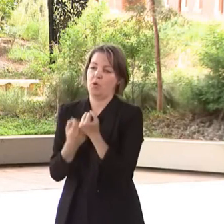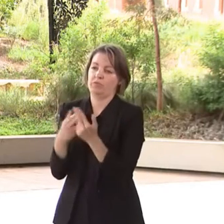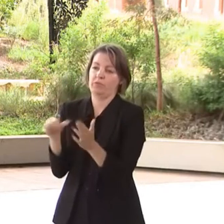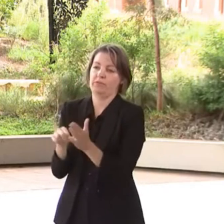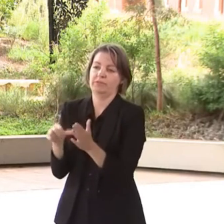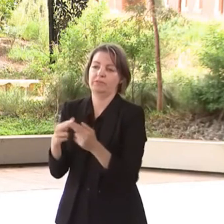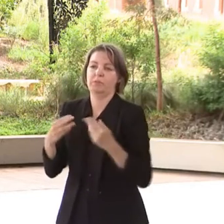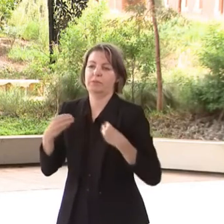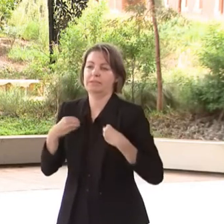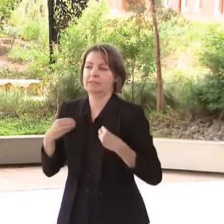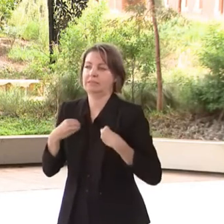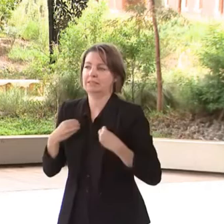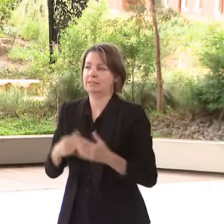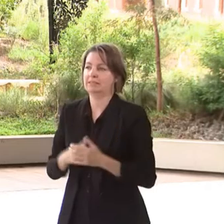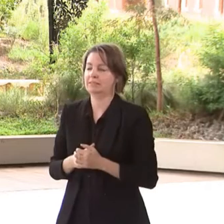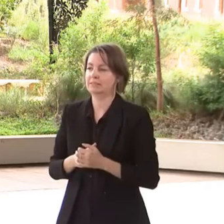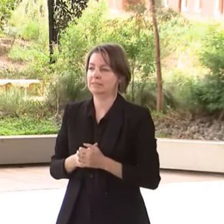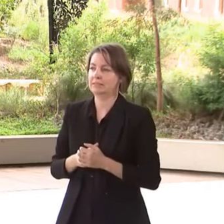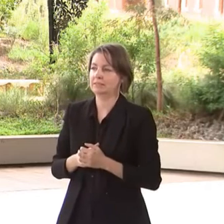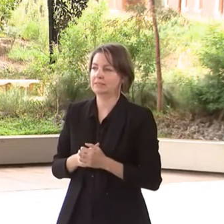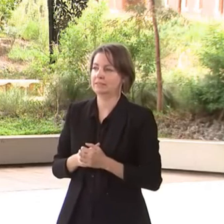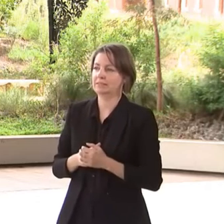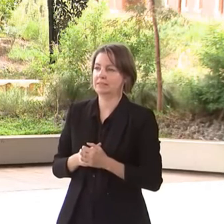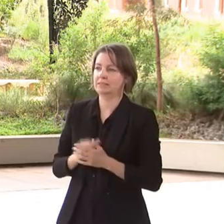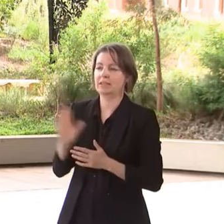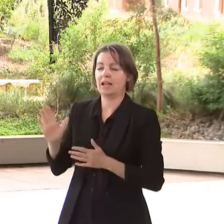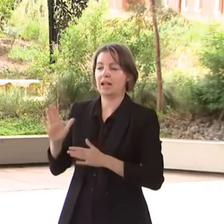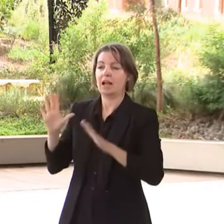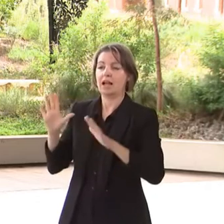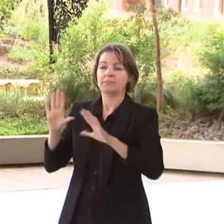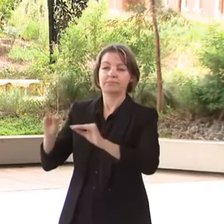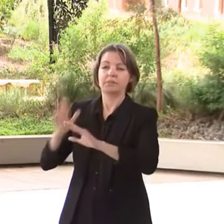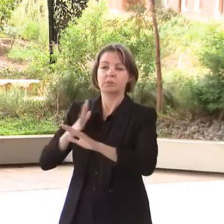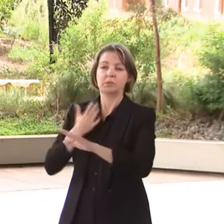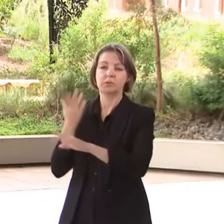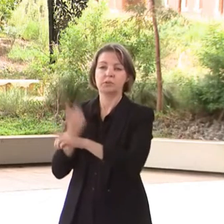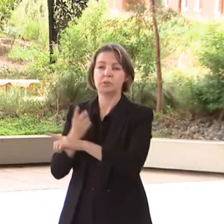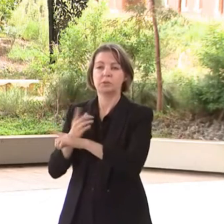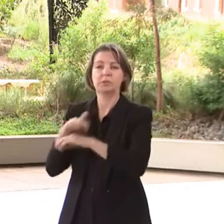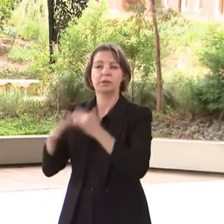that's a good idea? I don't talk about cabinet. Cabinet.